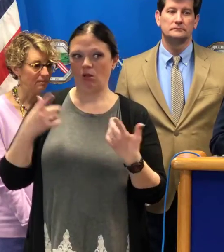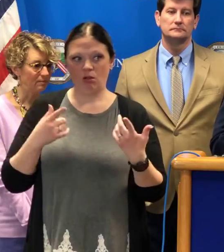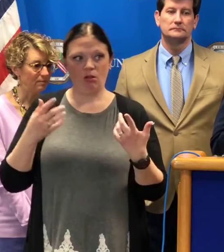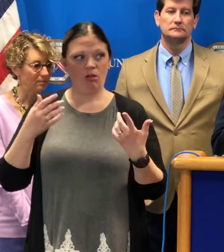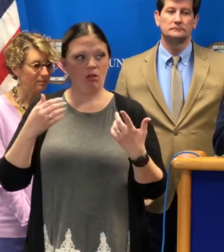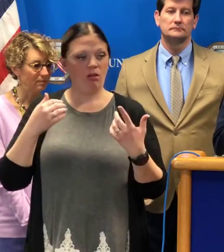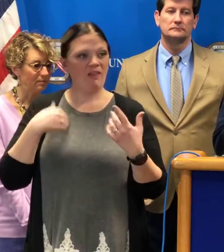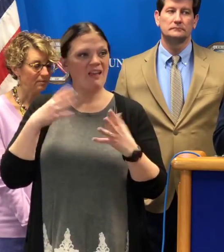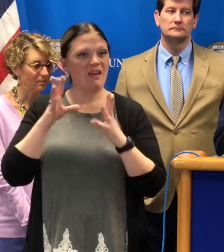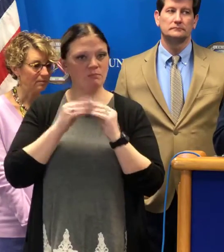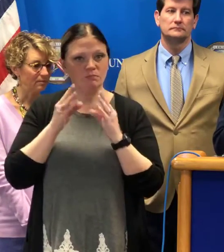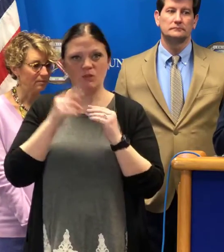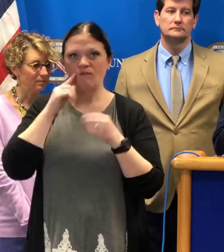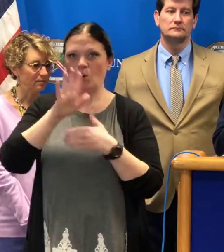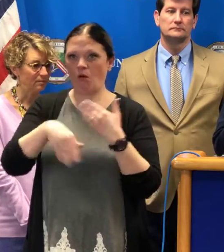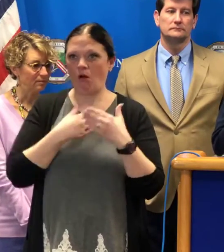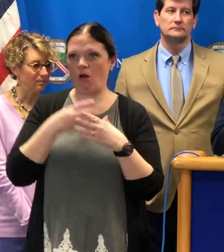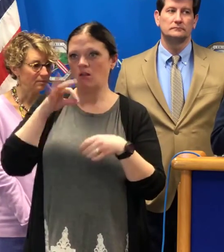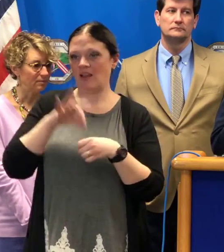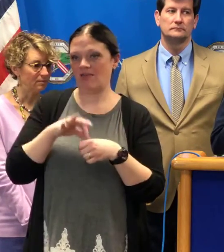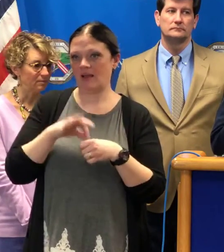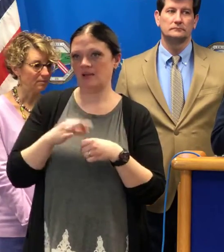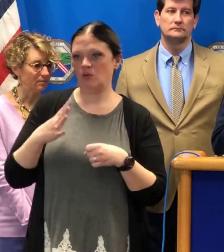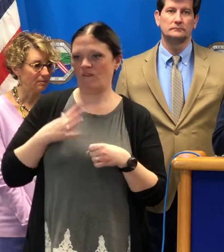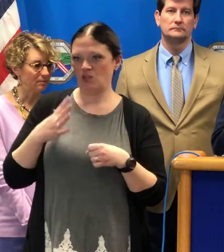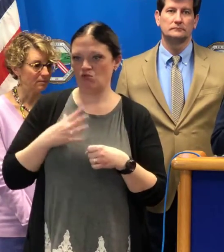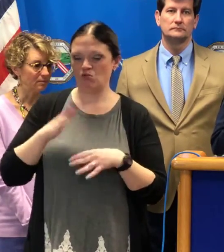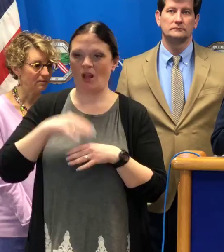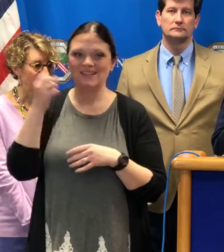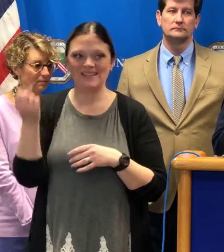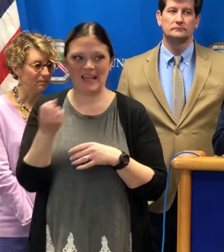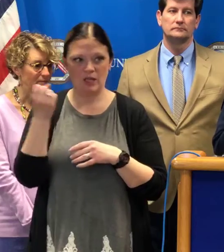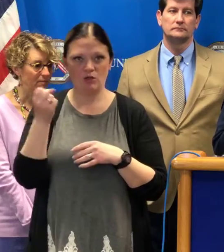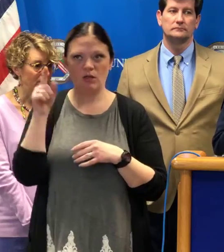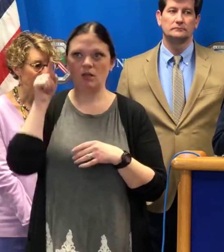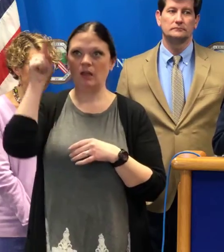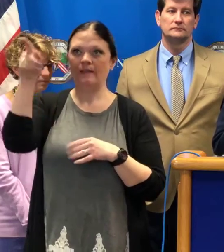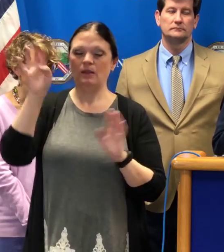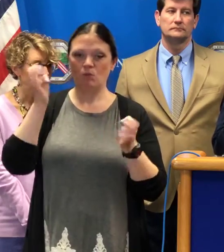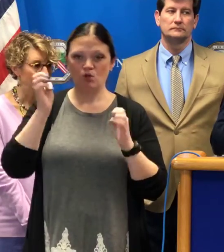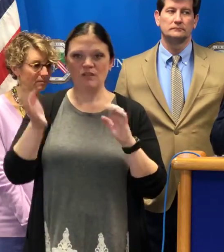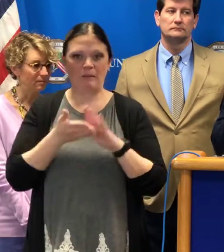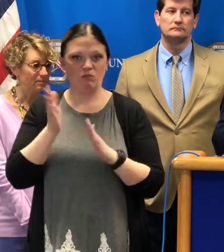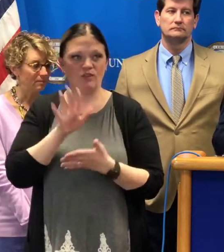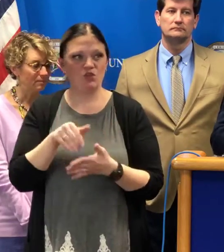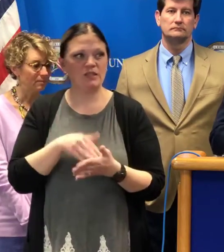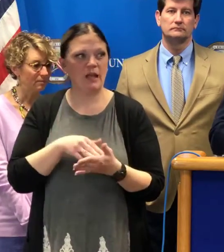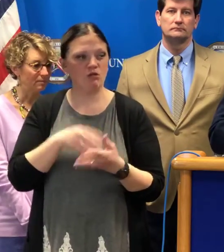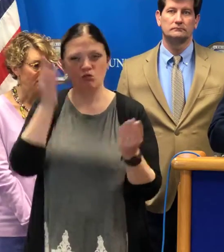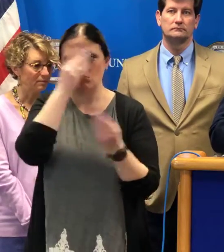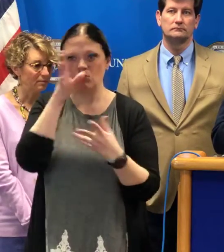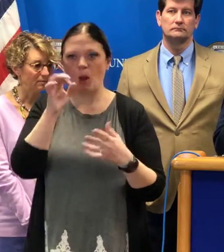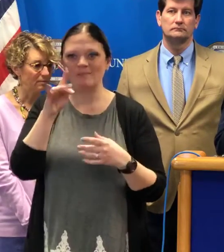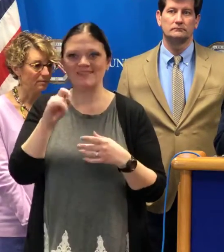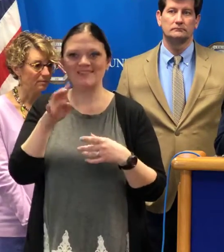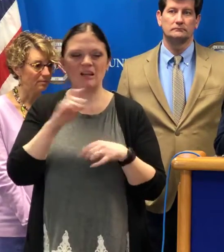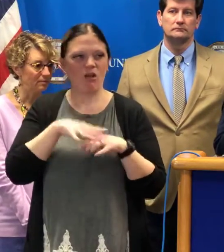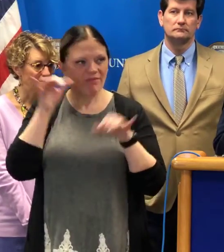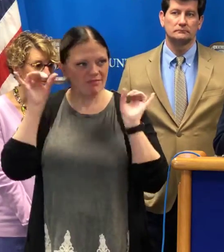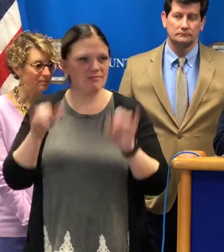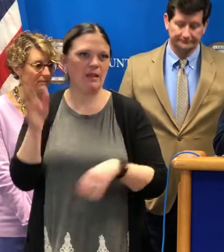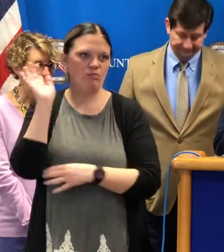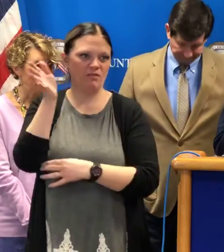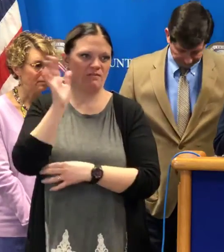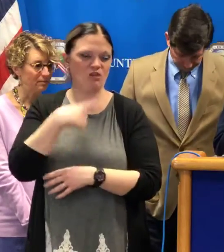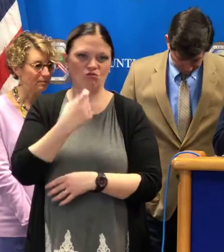briefing held for all elected officials on Saturday out at the Emergency Operations Center, just to update them on this exact same presentation